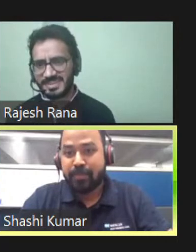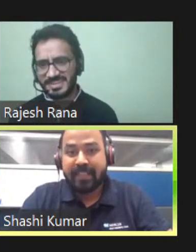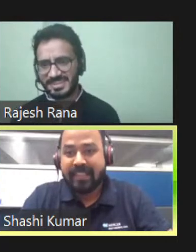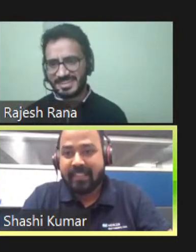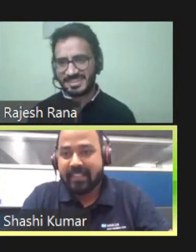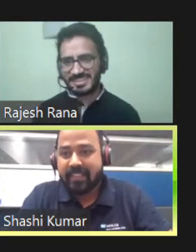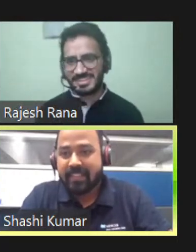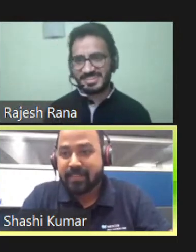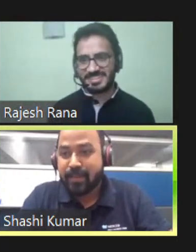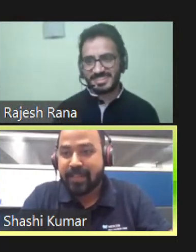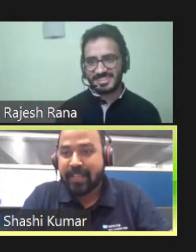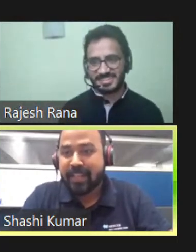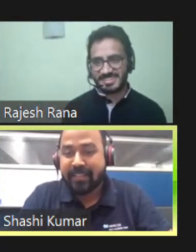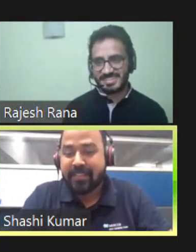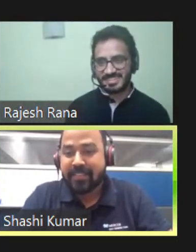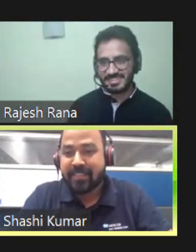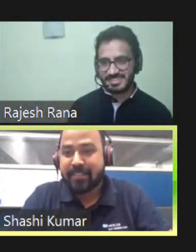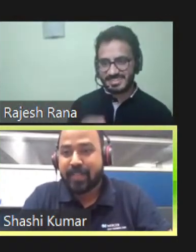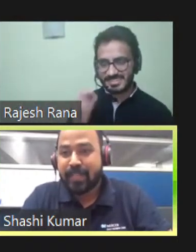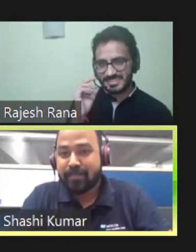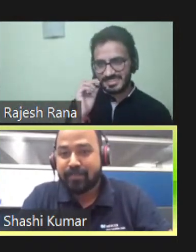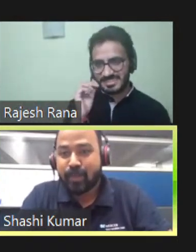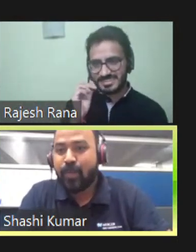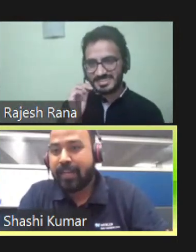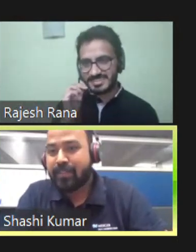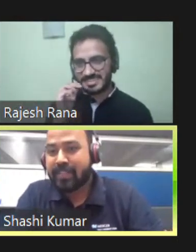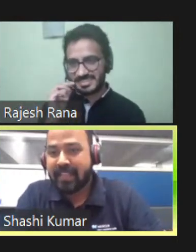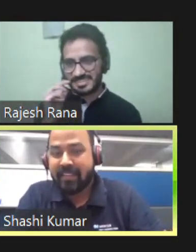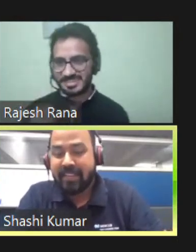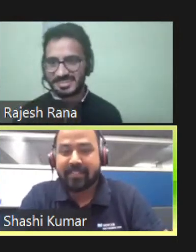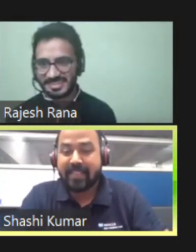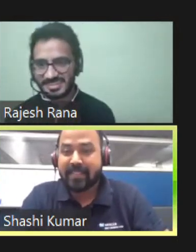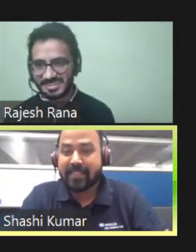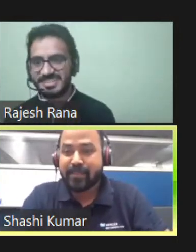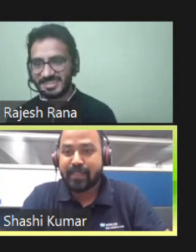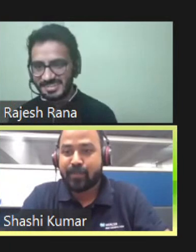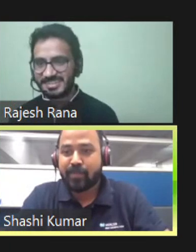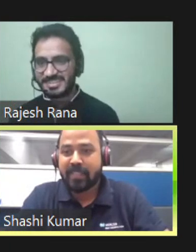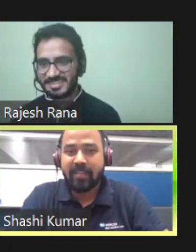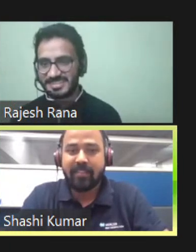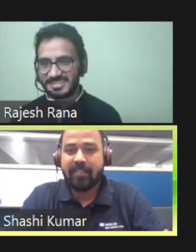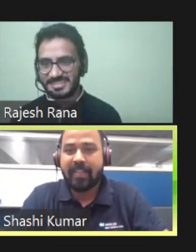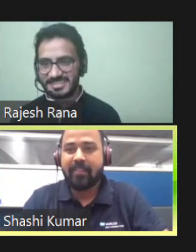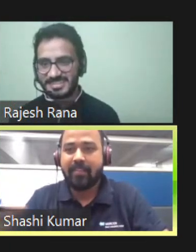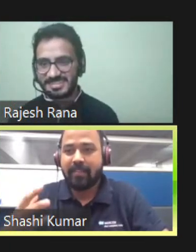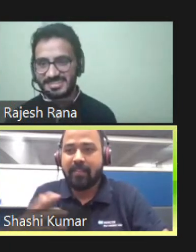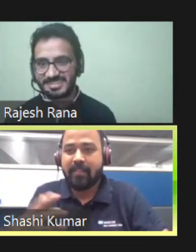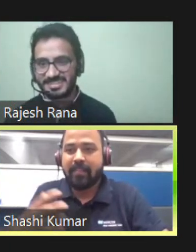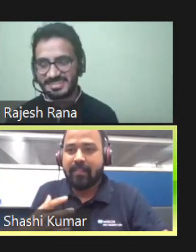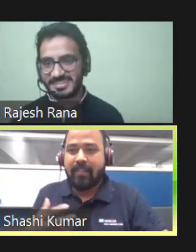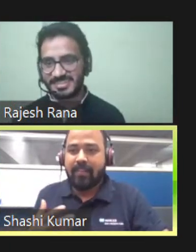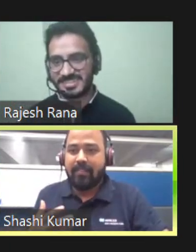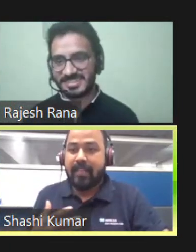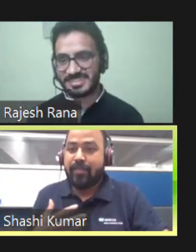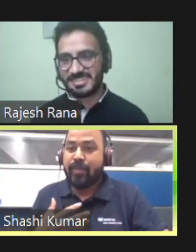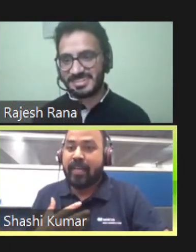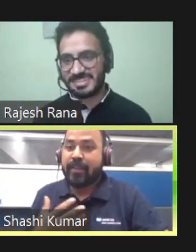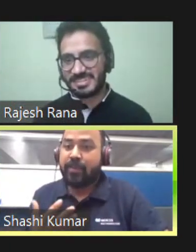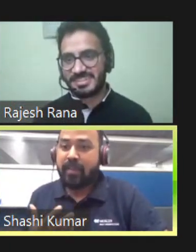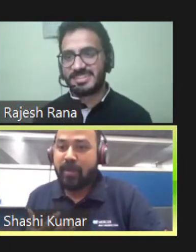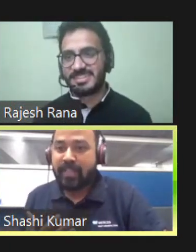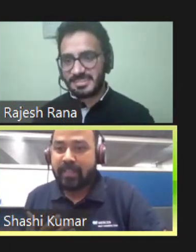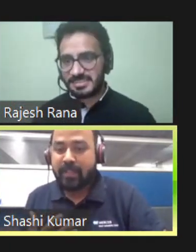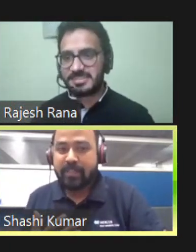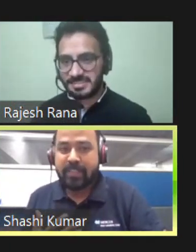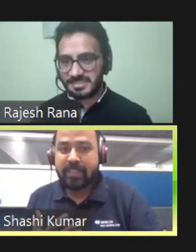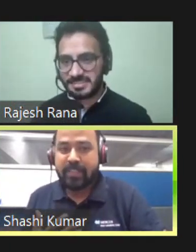I would like to get this learning. This is really cool. I would say yes. This would be another thing I would like to learn